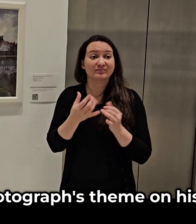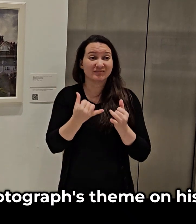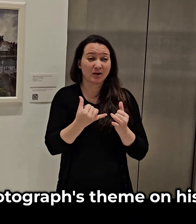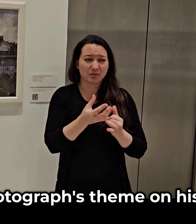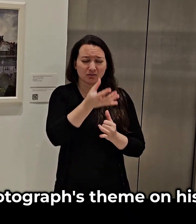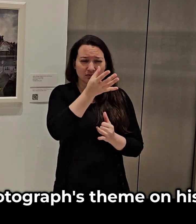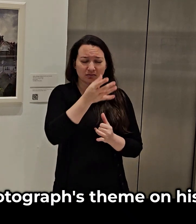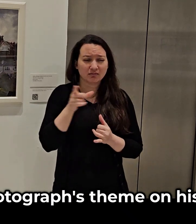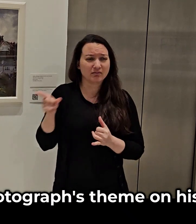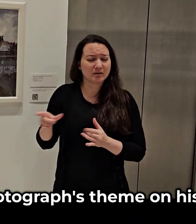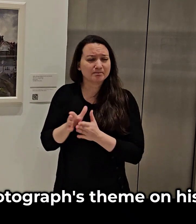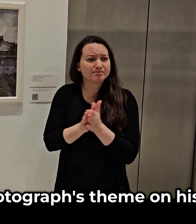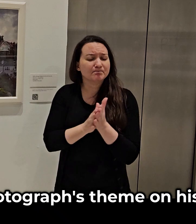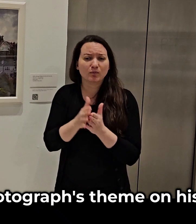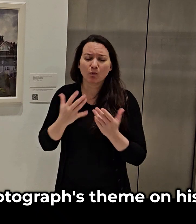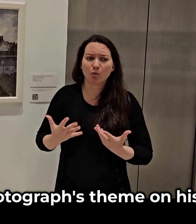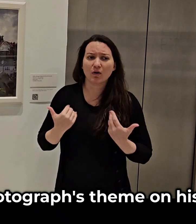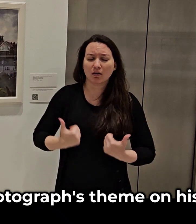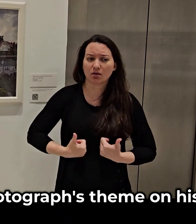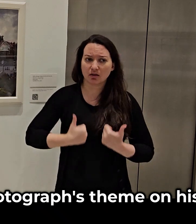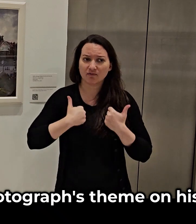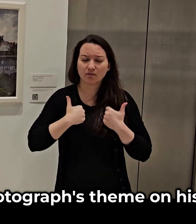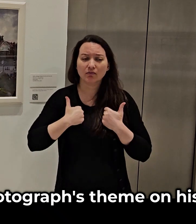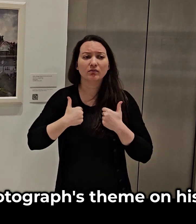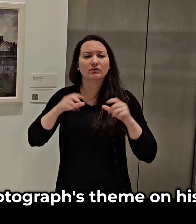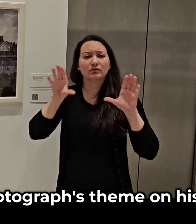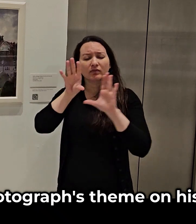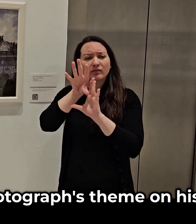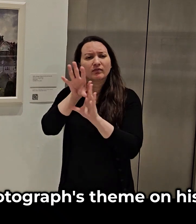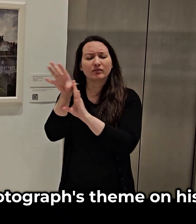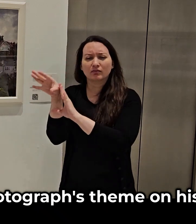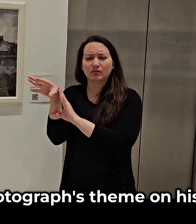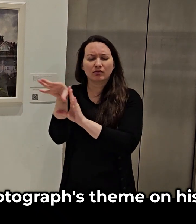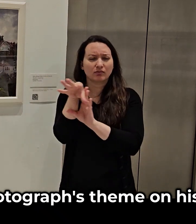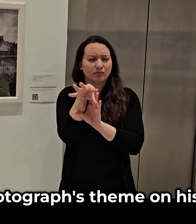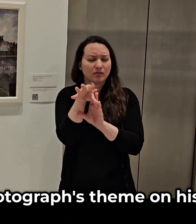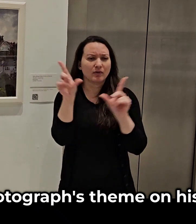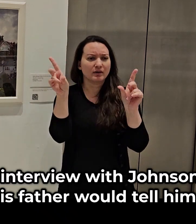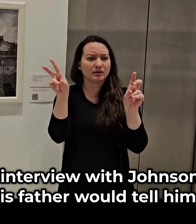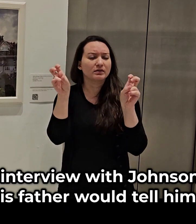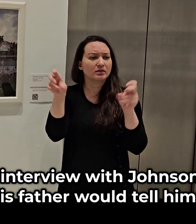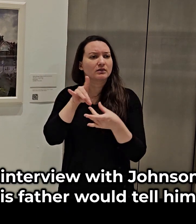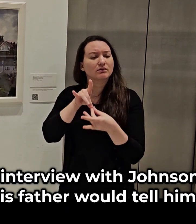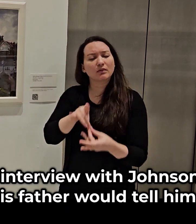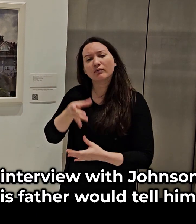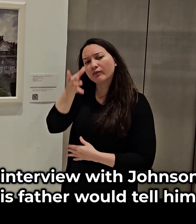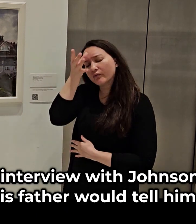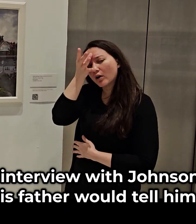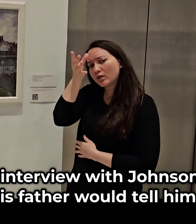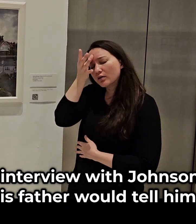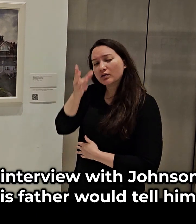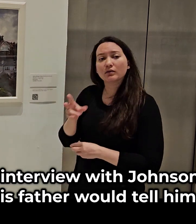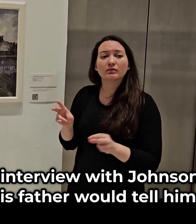Johnson focuses the photograph's theme on his dad. One quote from an interview with